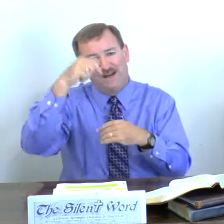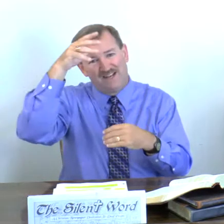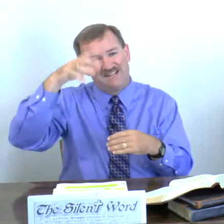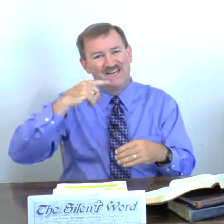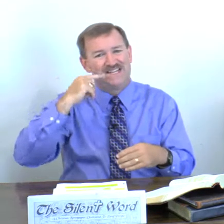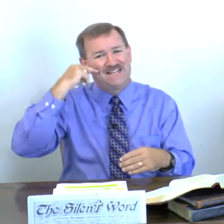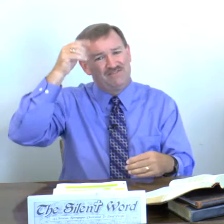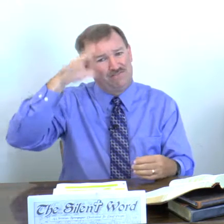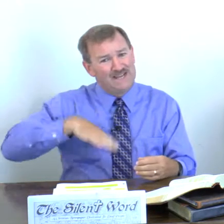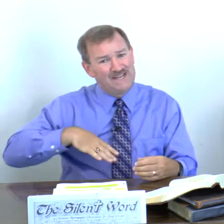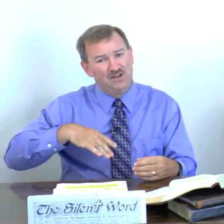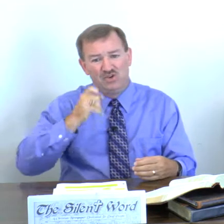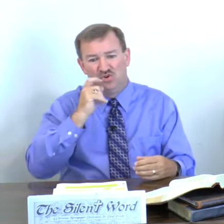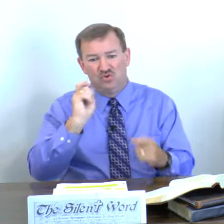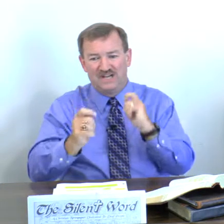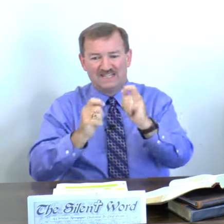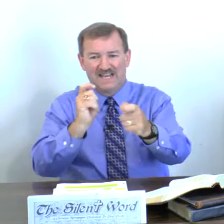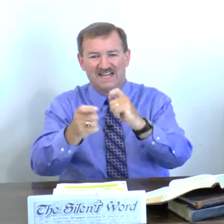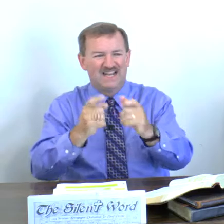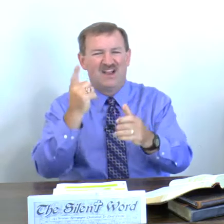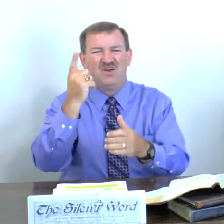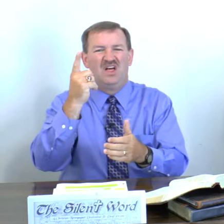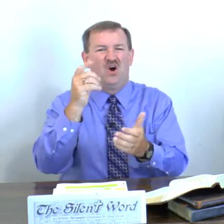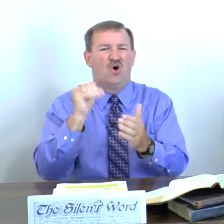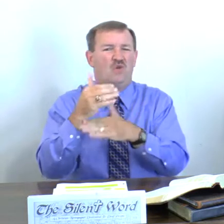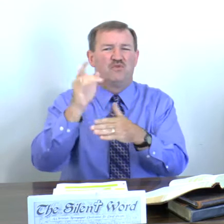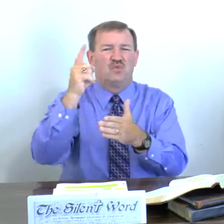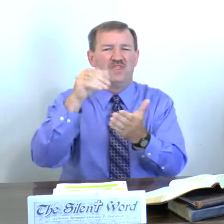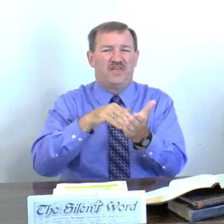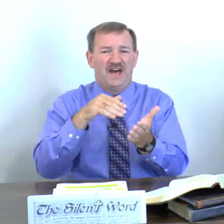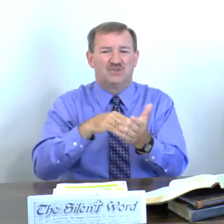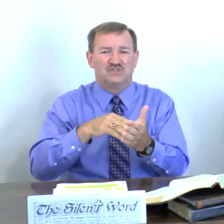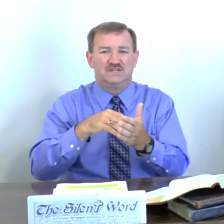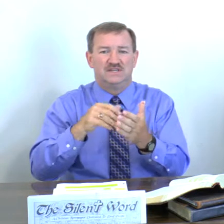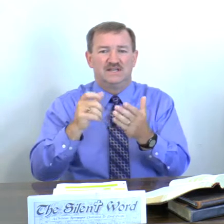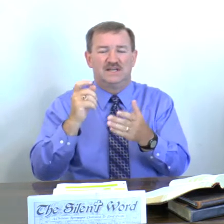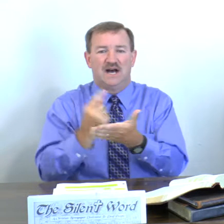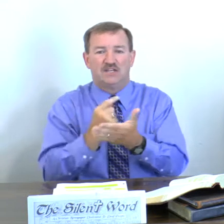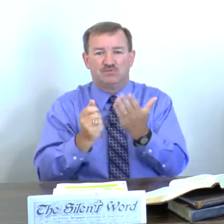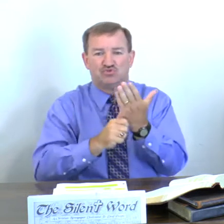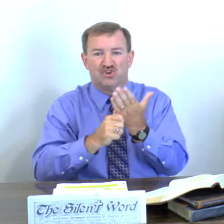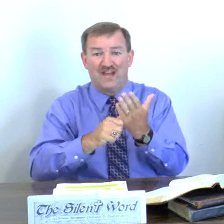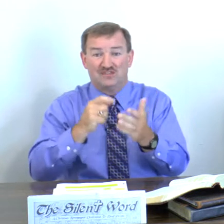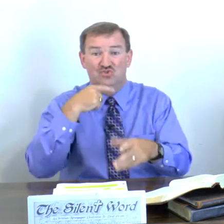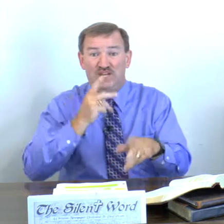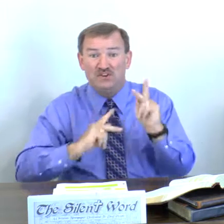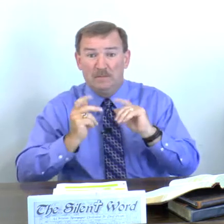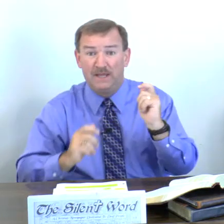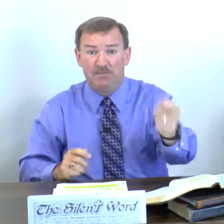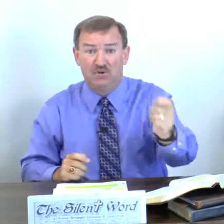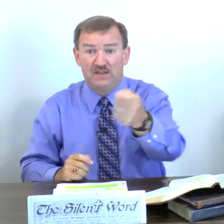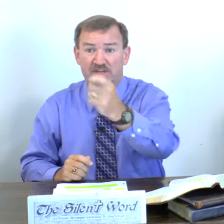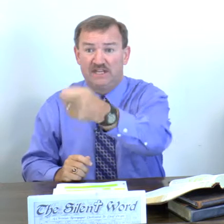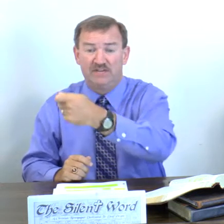about a deaf man who has handed out over 1,000 gospel tracts to hearing people, given, given,